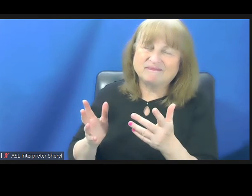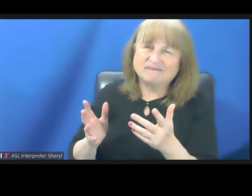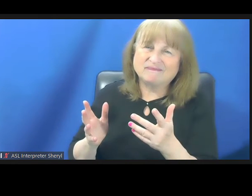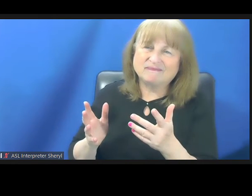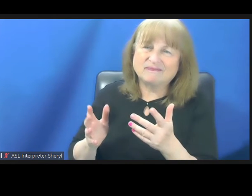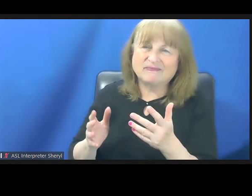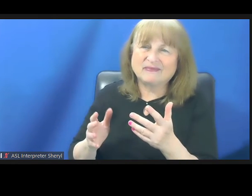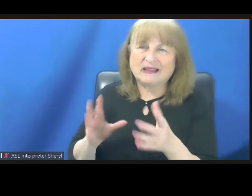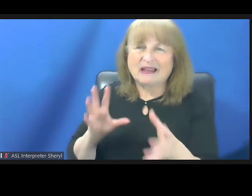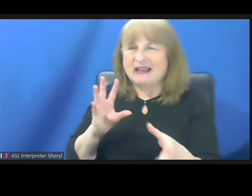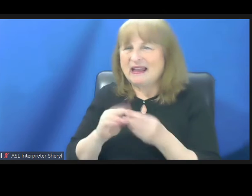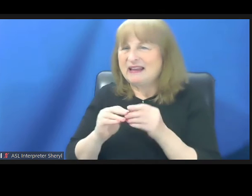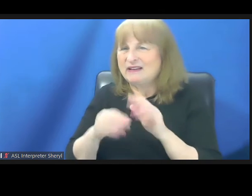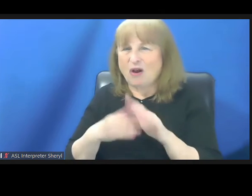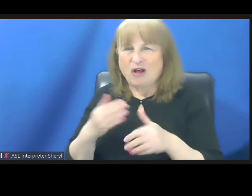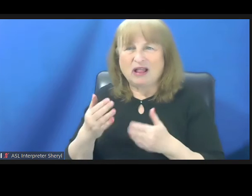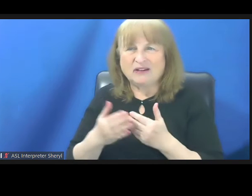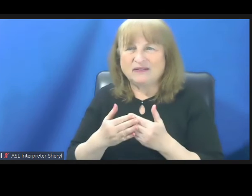and in all these